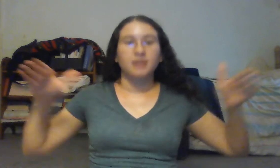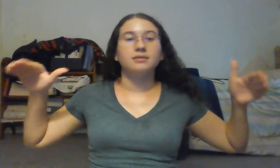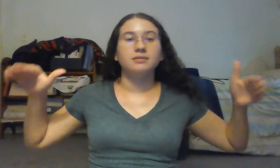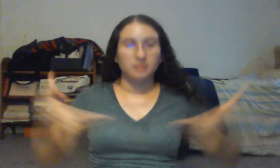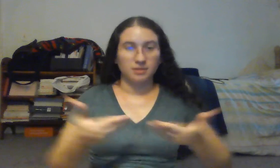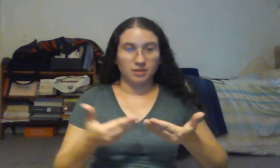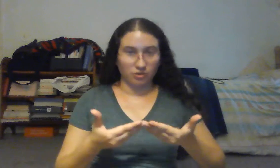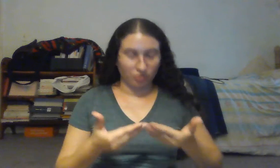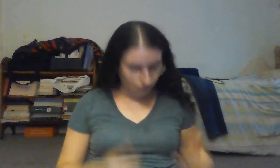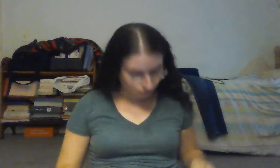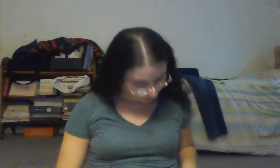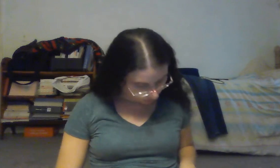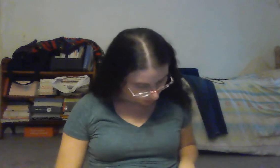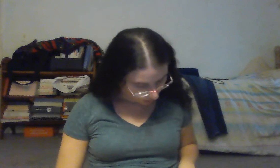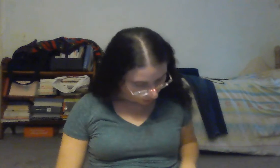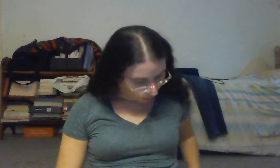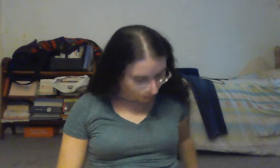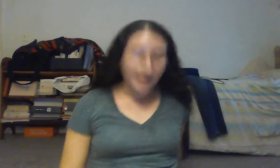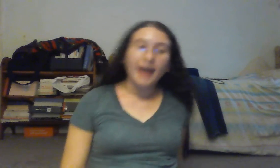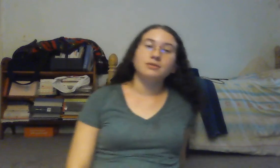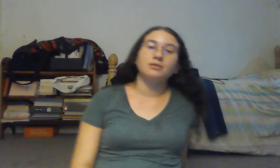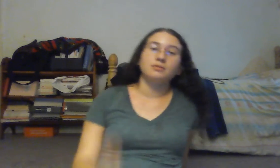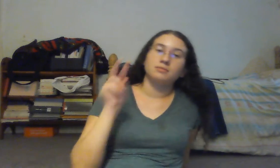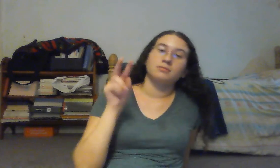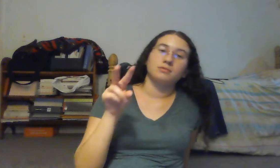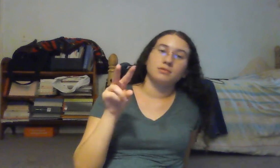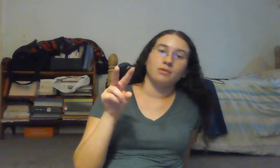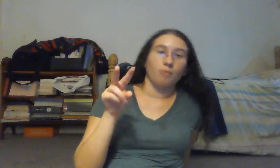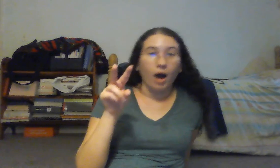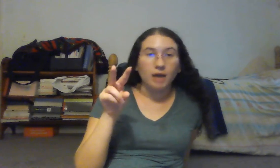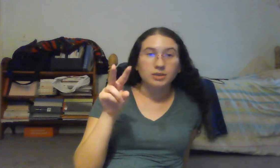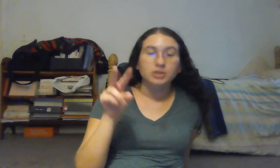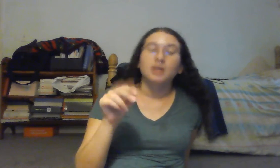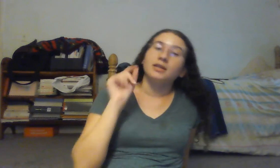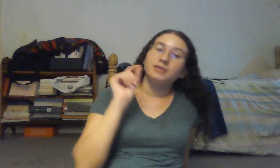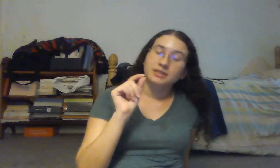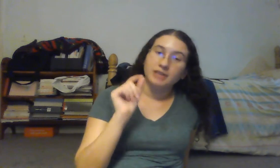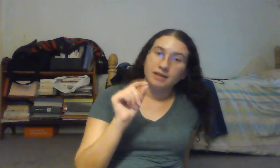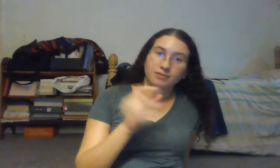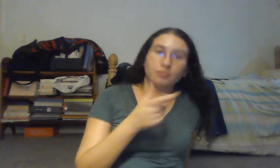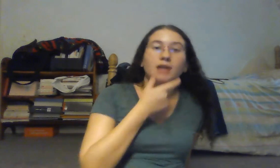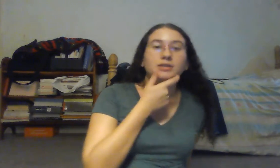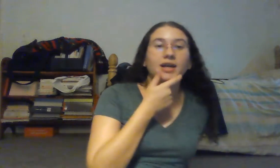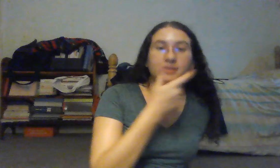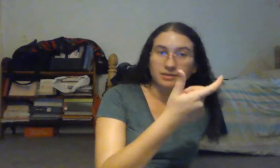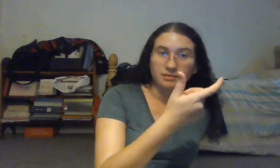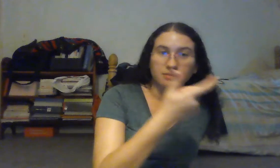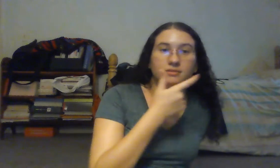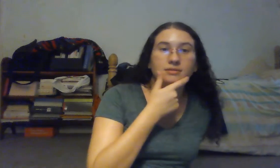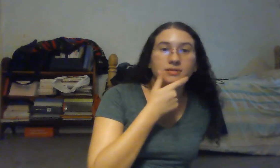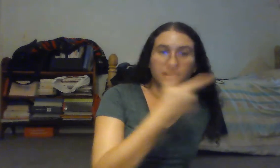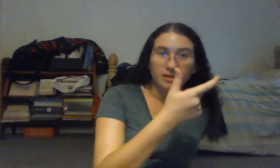right? Introduce. Look at. Watch. There is a sign for watch, as in this